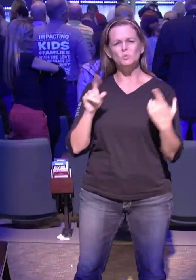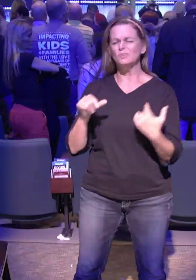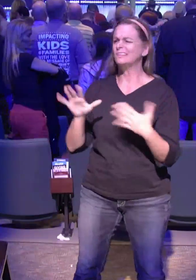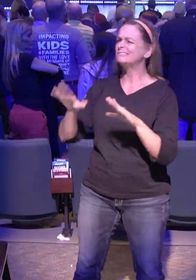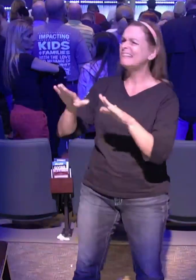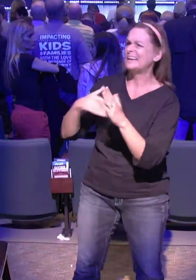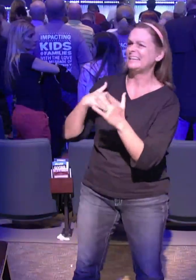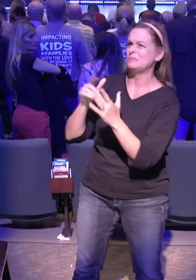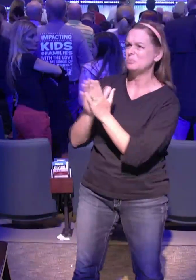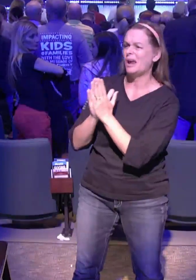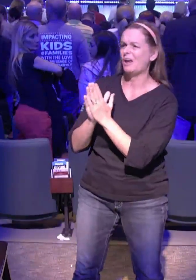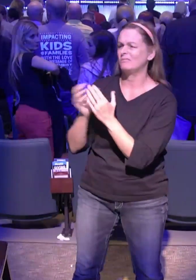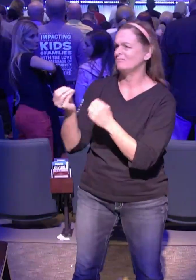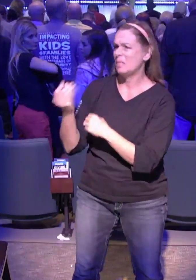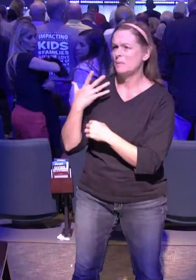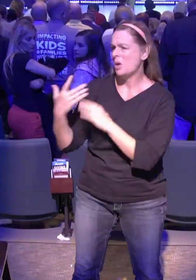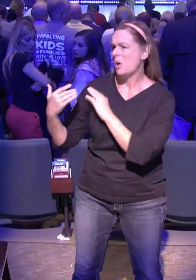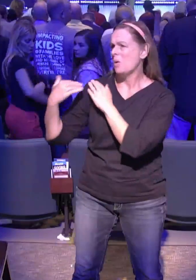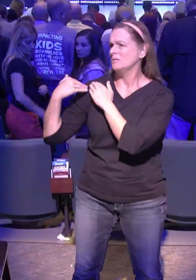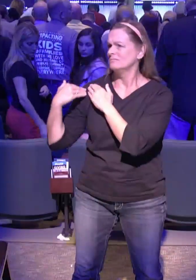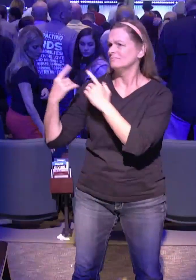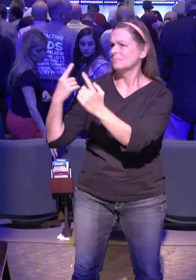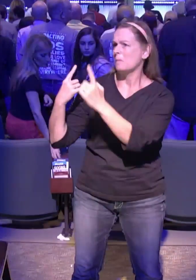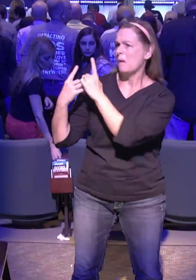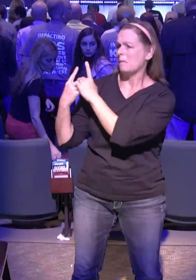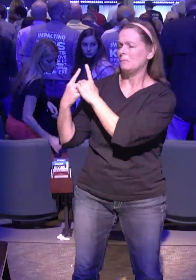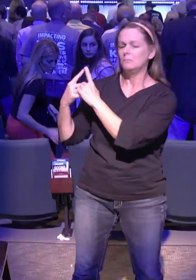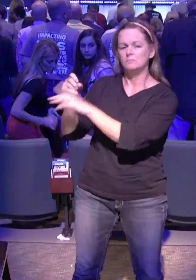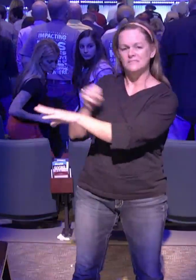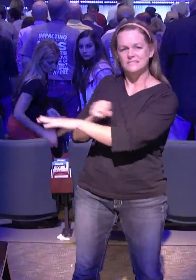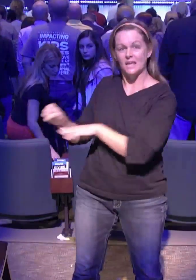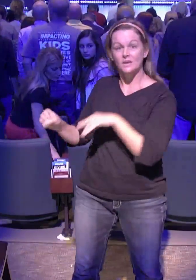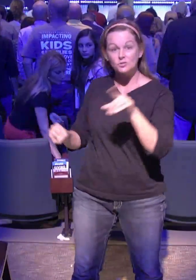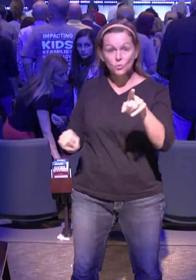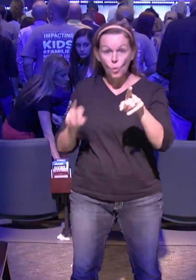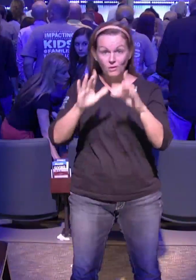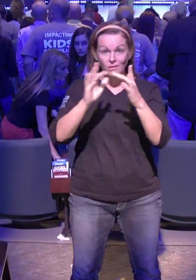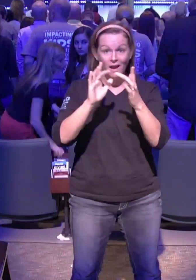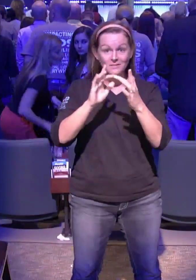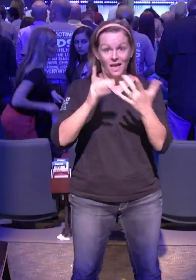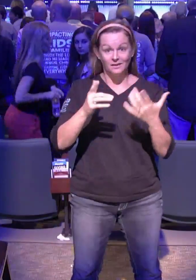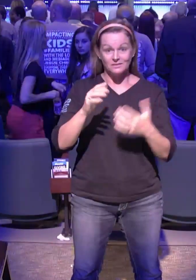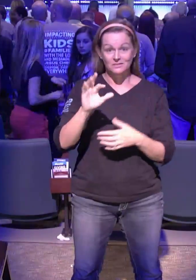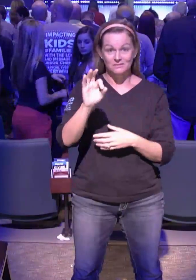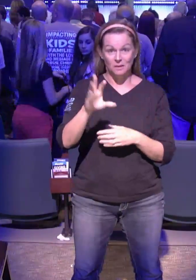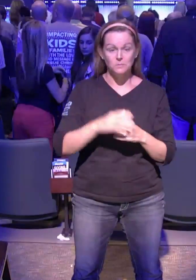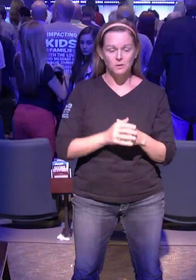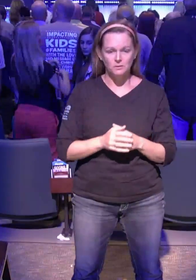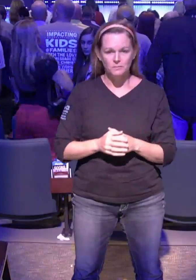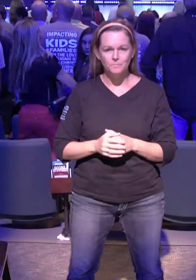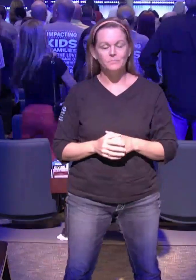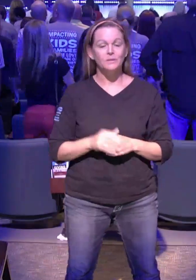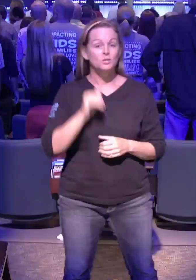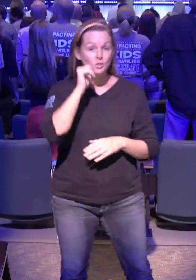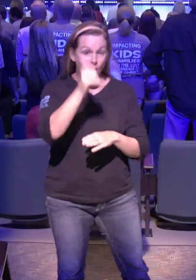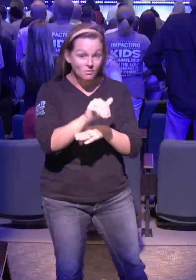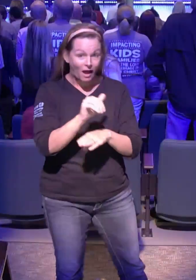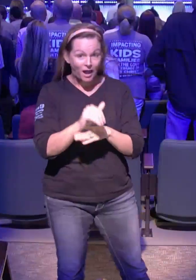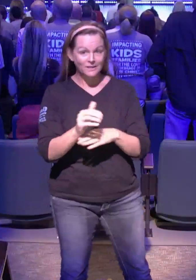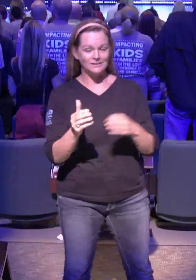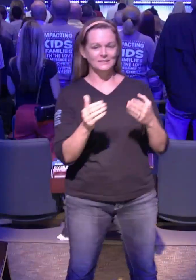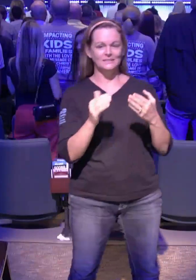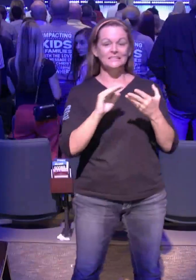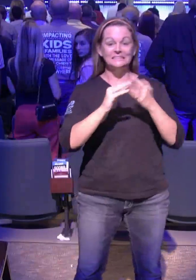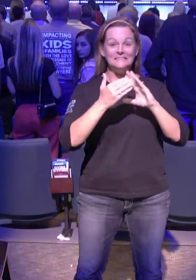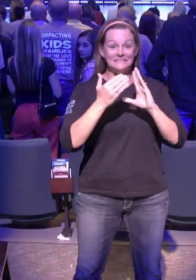or stop by Next Steps. We'd love to get connected with you. Tomorrow night, City Nights, down in City Place, Pastor Andy Glass bringing the message. If you've got